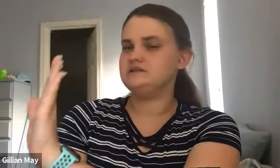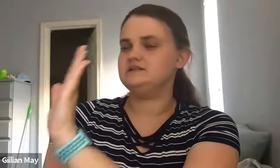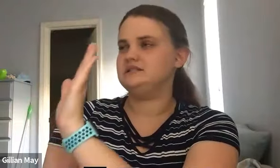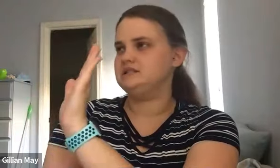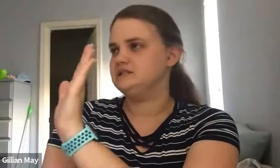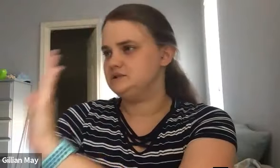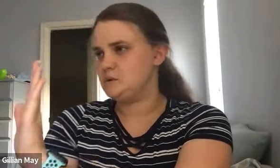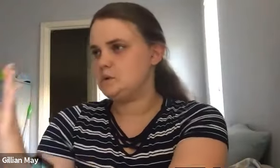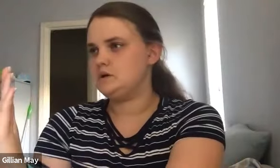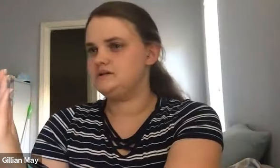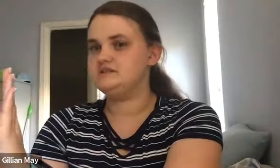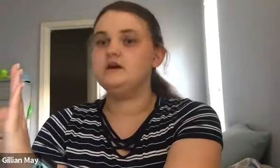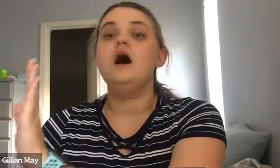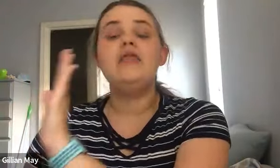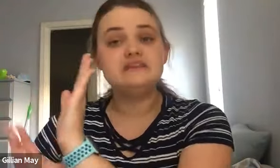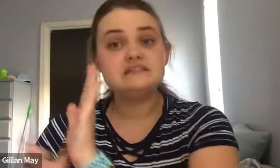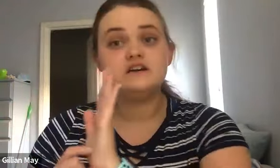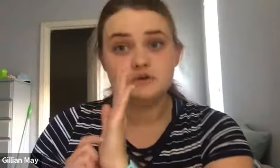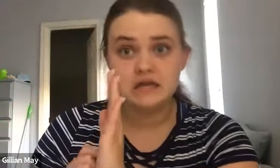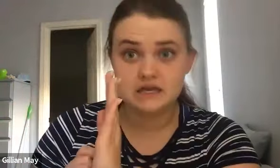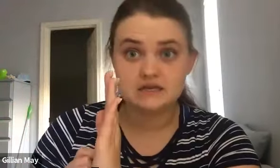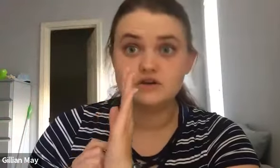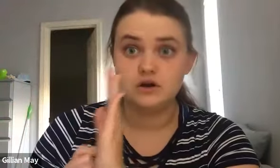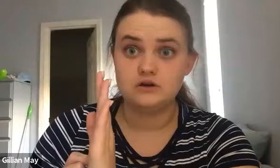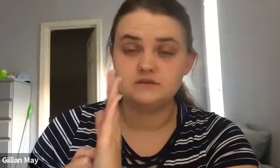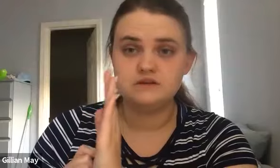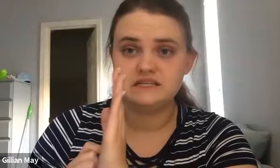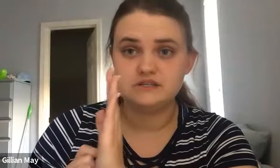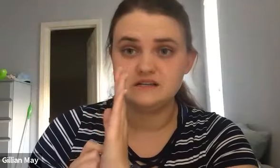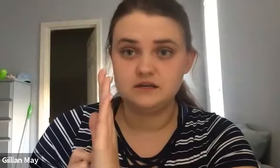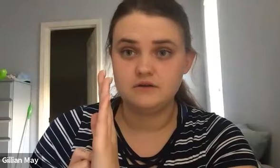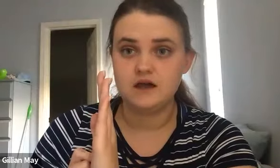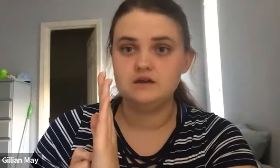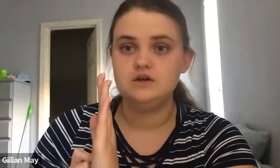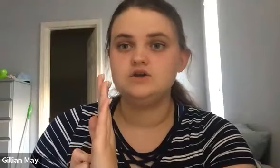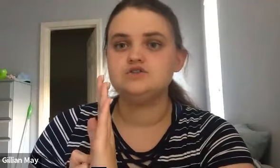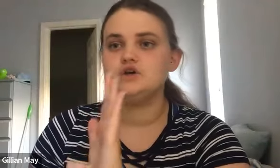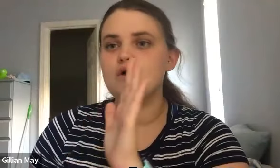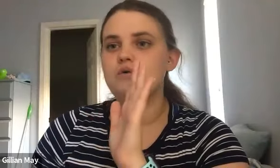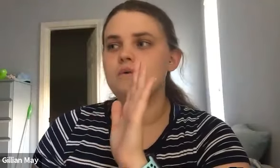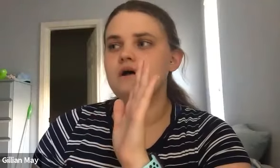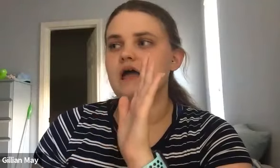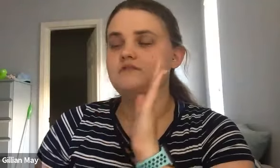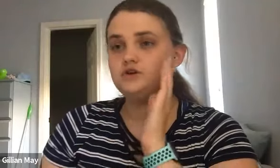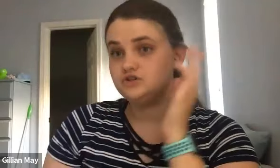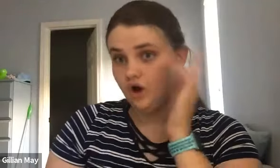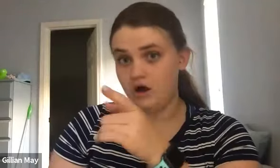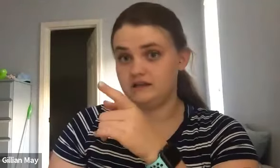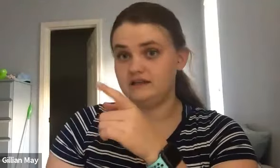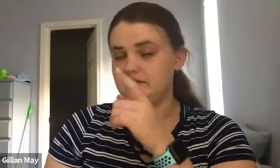yours, and this is also his or hers. I realized I wasn't clear on that. So if you're talking,